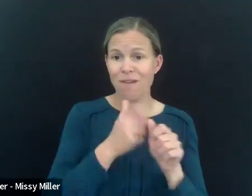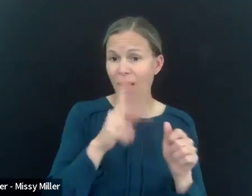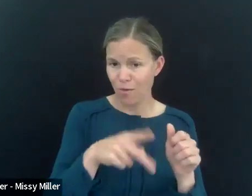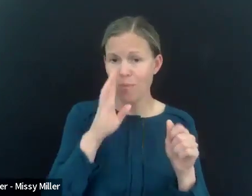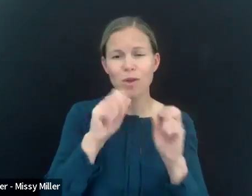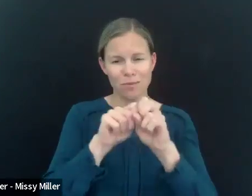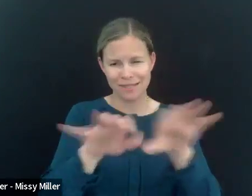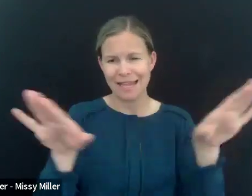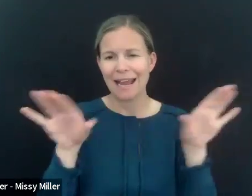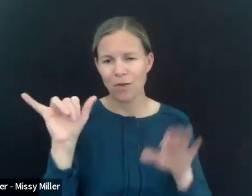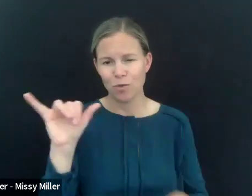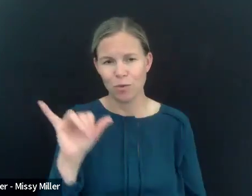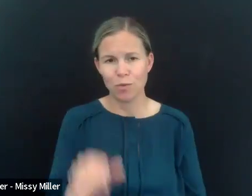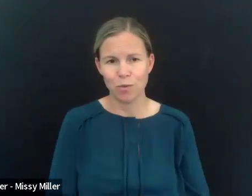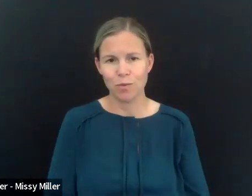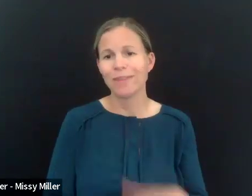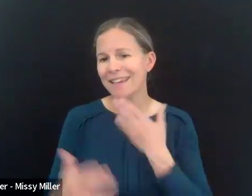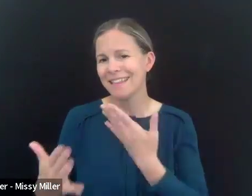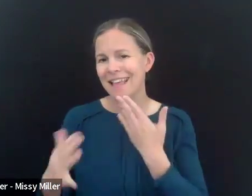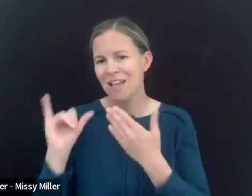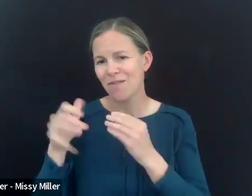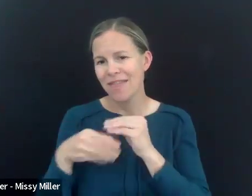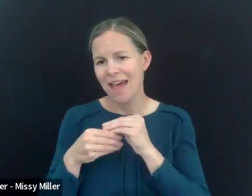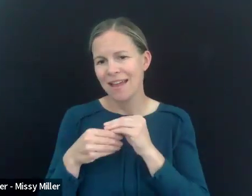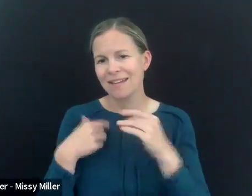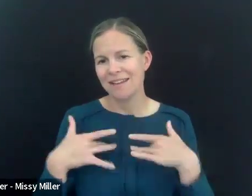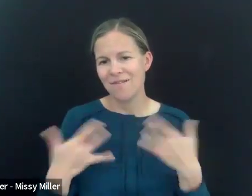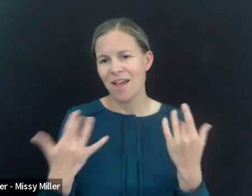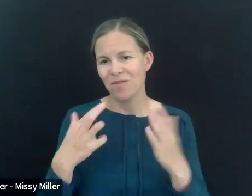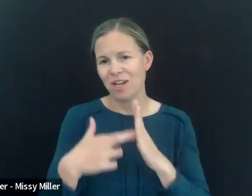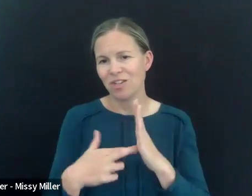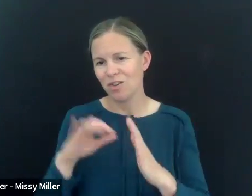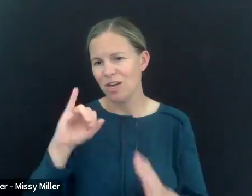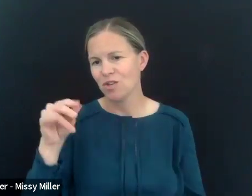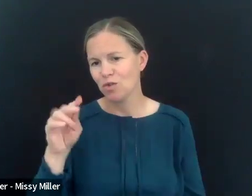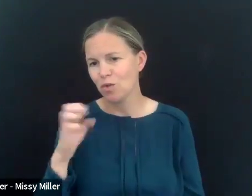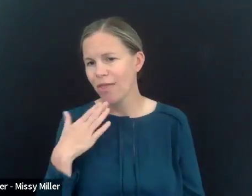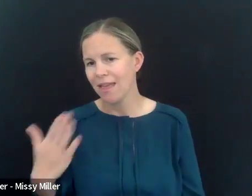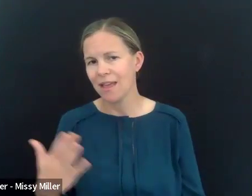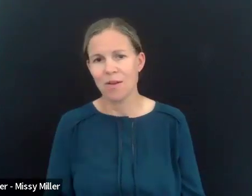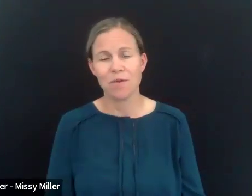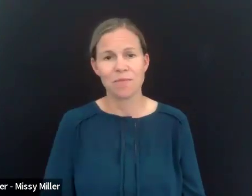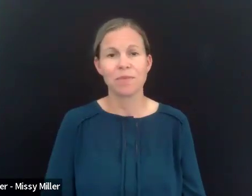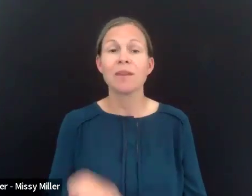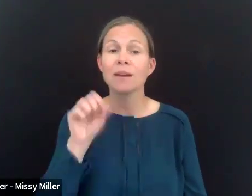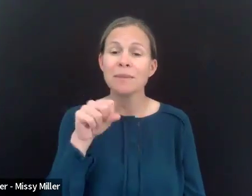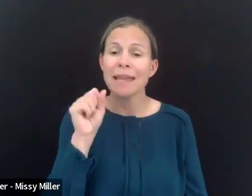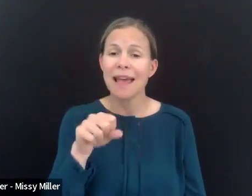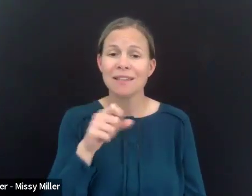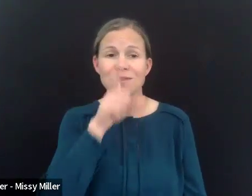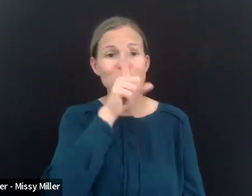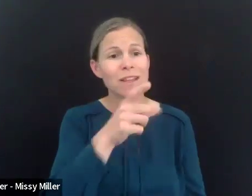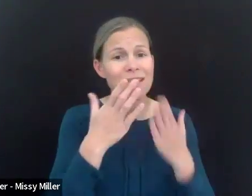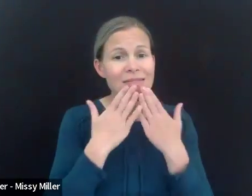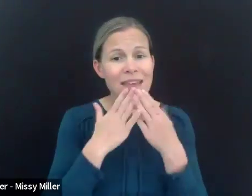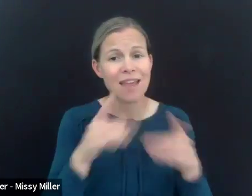out. Yes, thank you for that event registration, Julie. And yes, we just want to thank